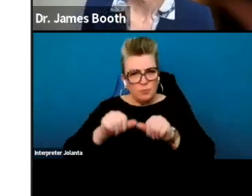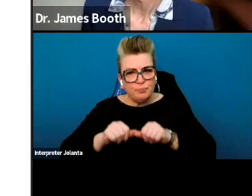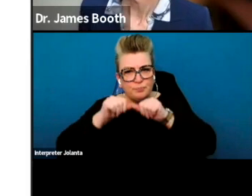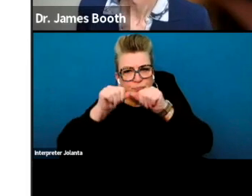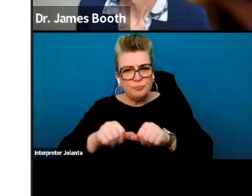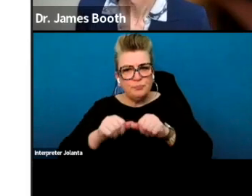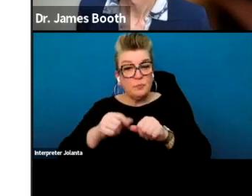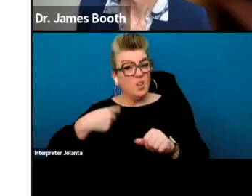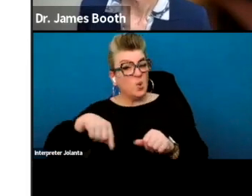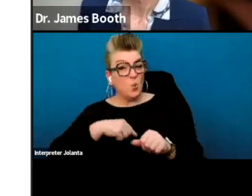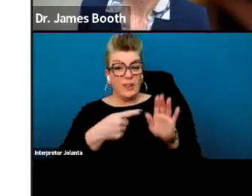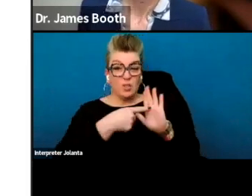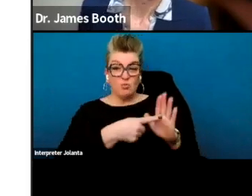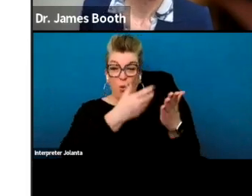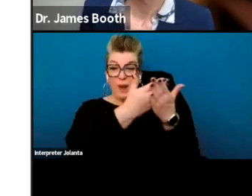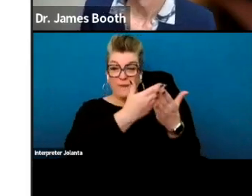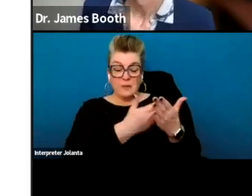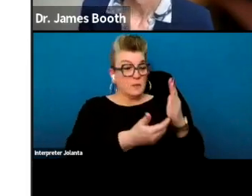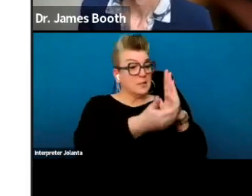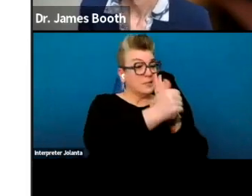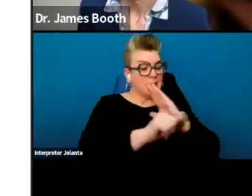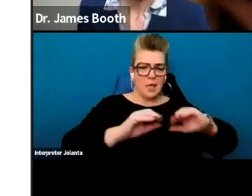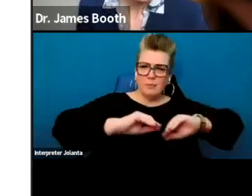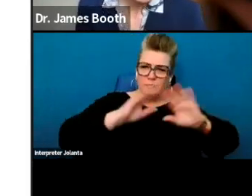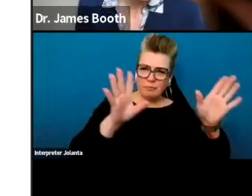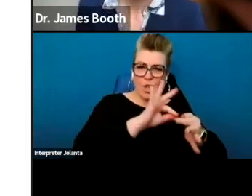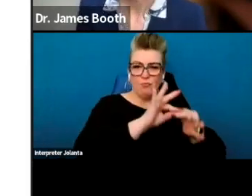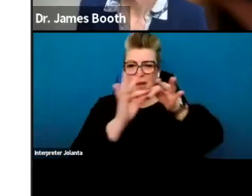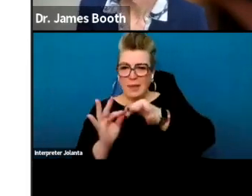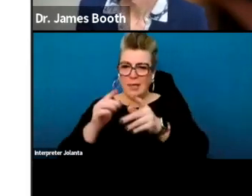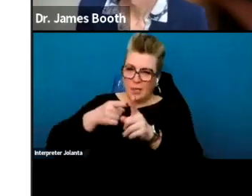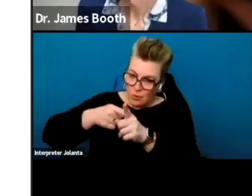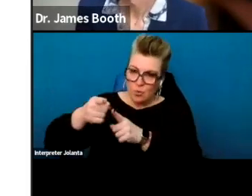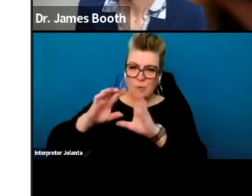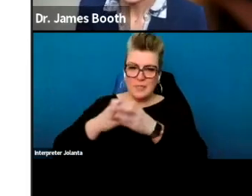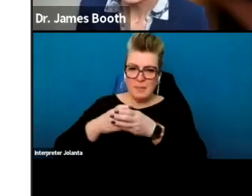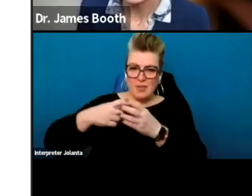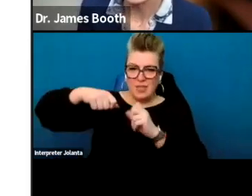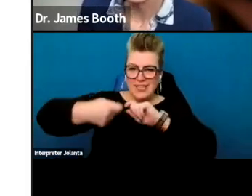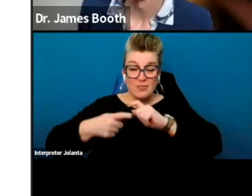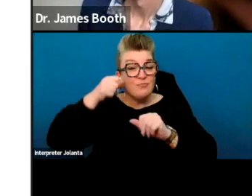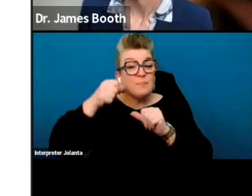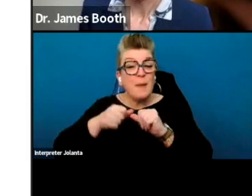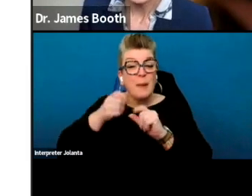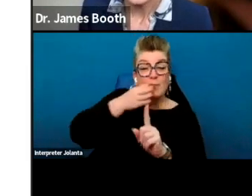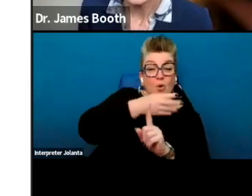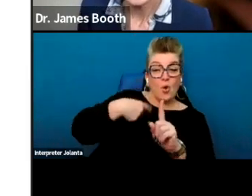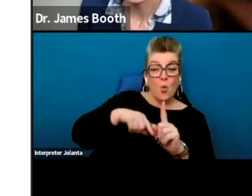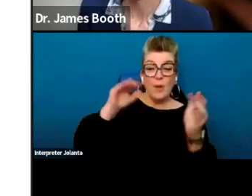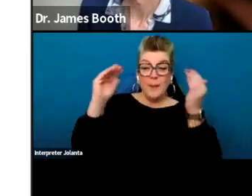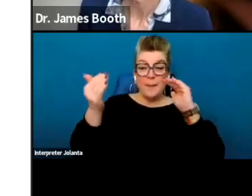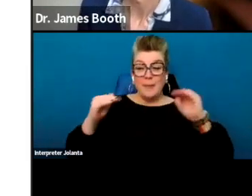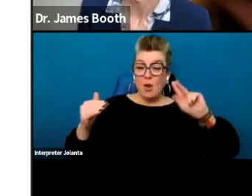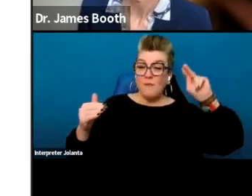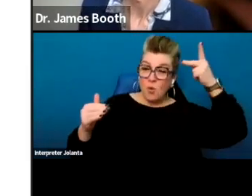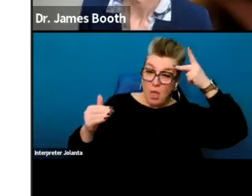that skill is related to specialization, right? So remember, we compared the phonological to the semantic